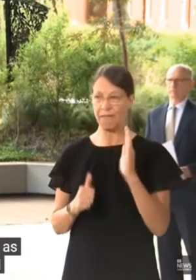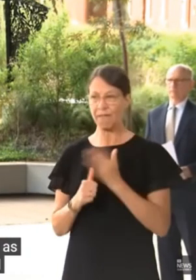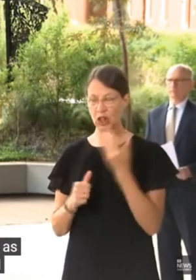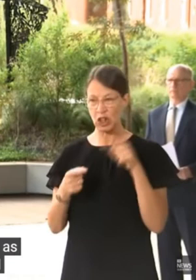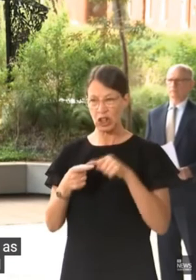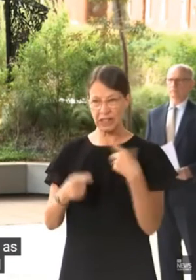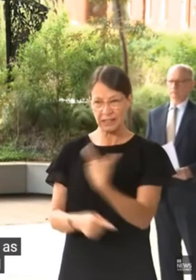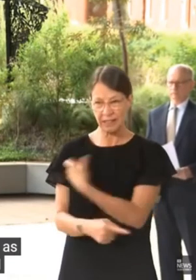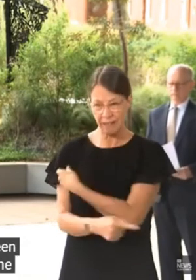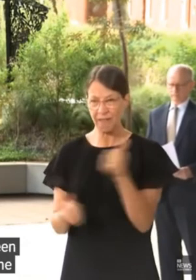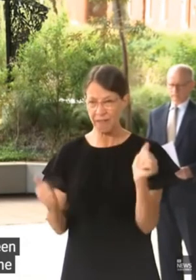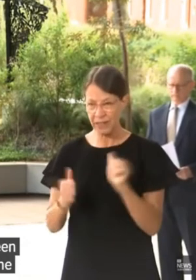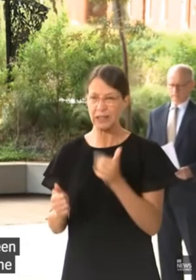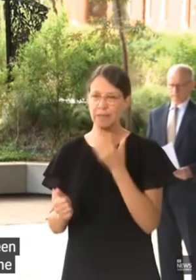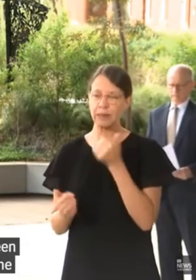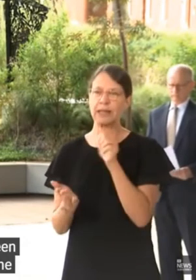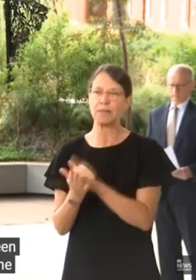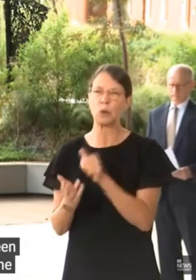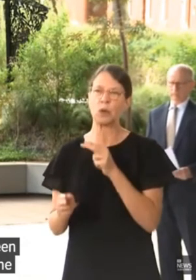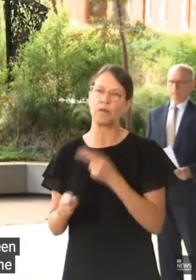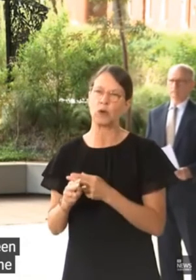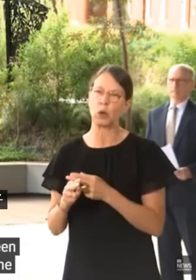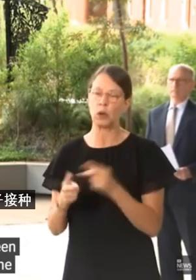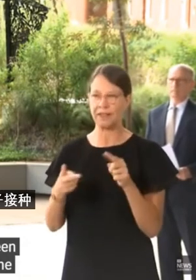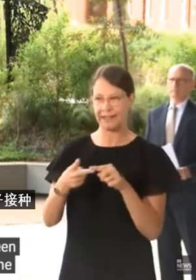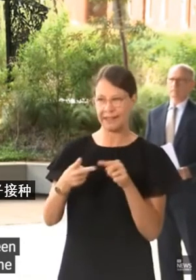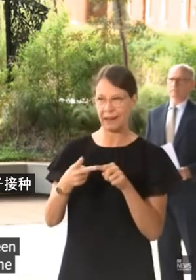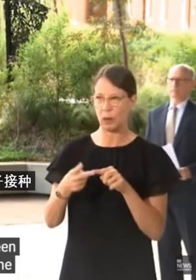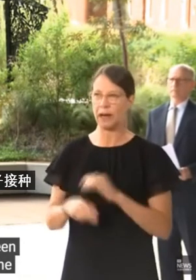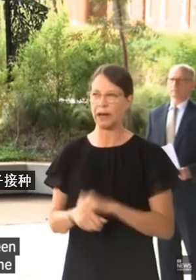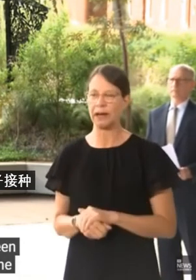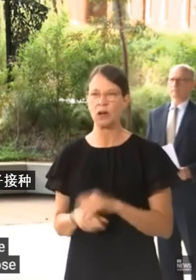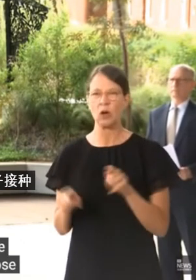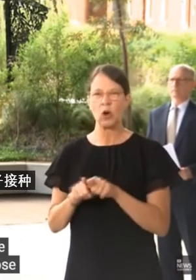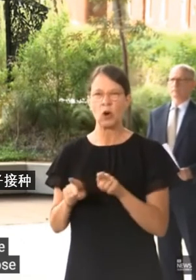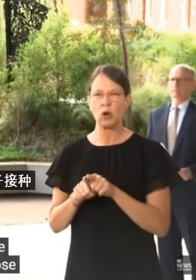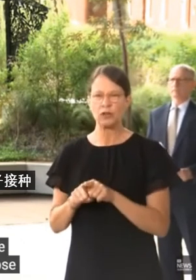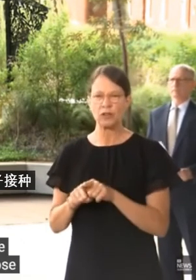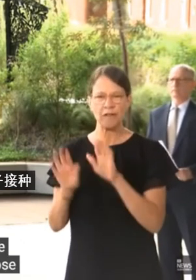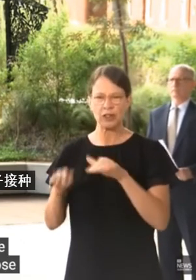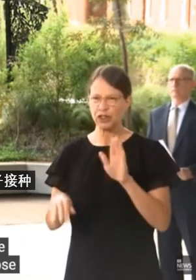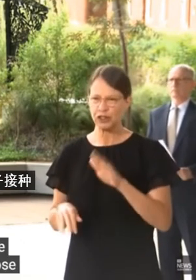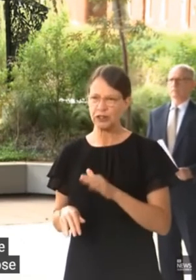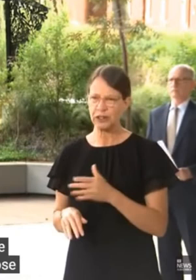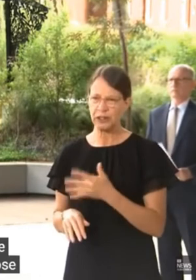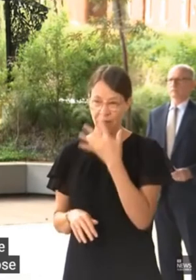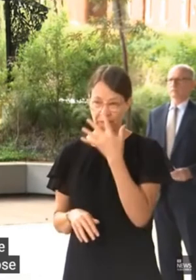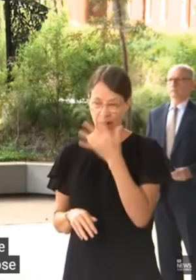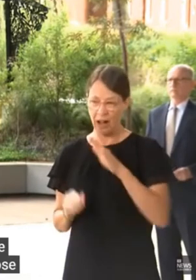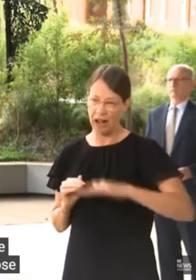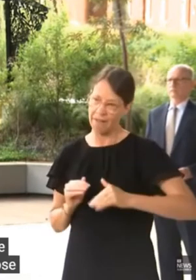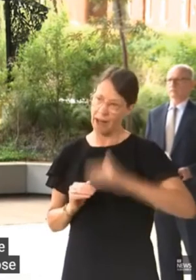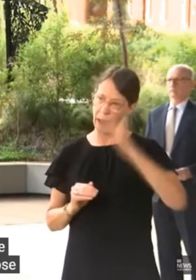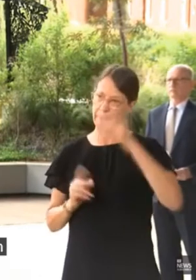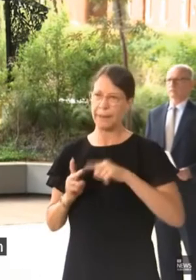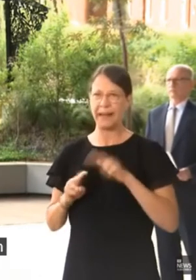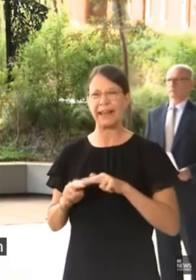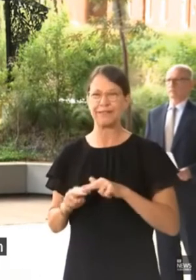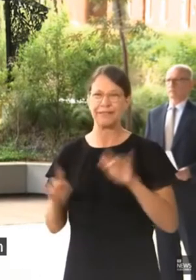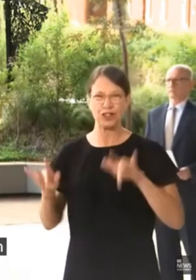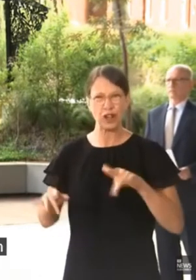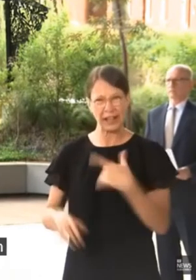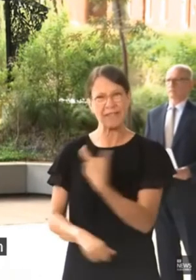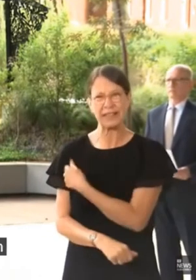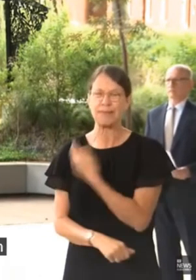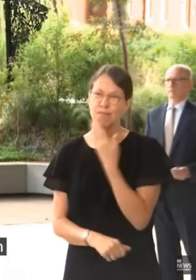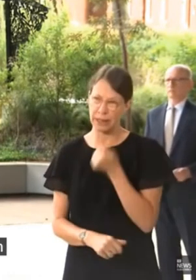that second dose, and if they haven't yet been vaccinated, a child over 5, please make sure you book in and proceed with vaccination. Our